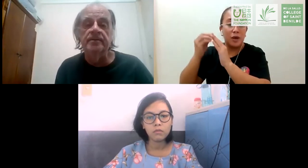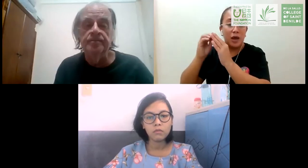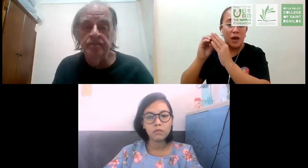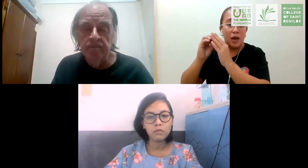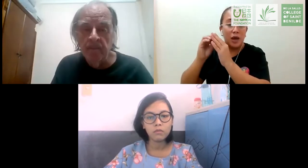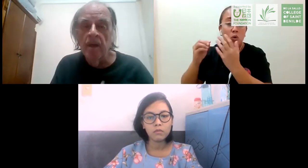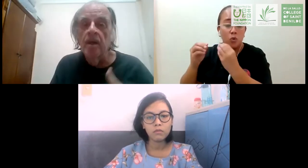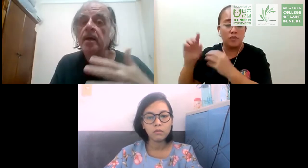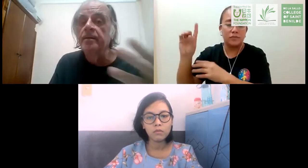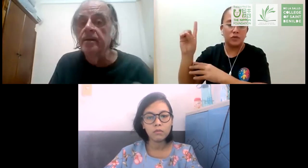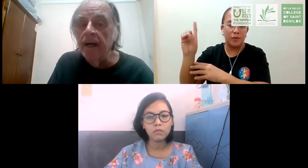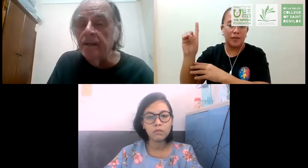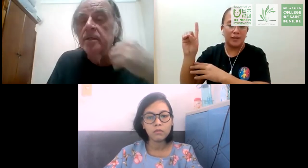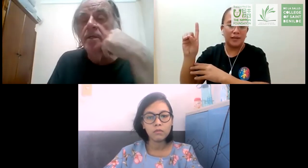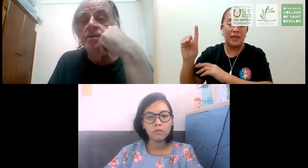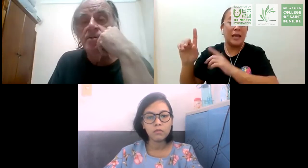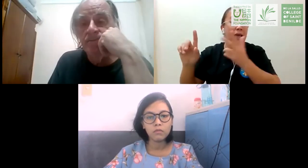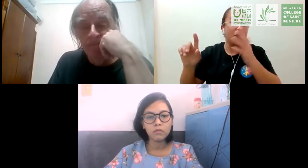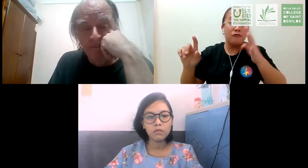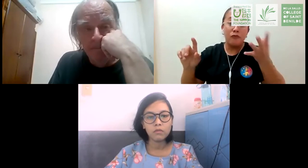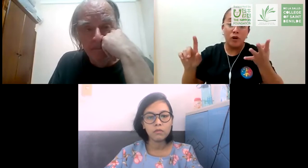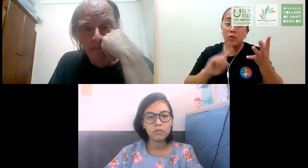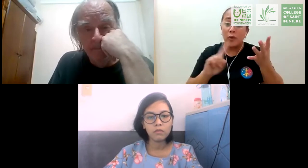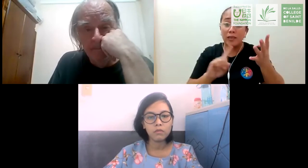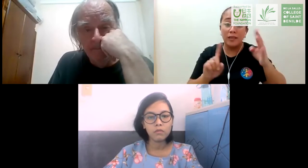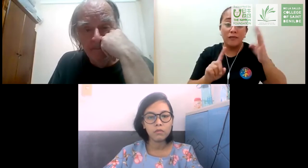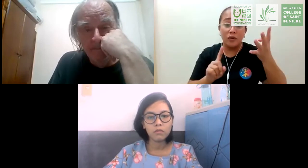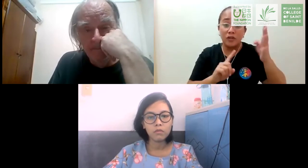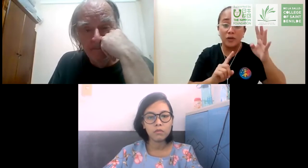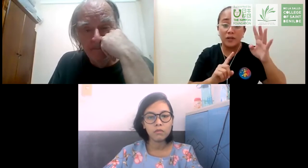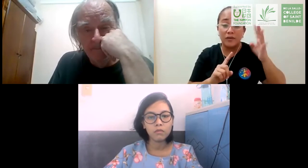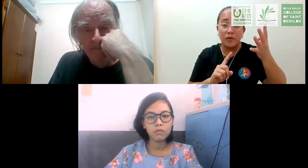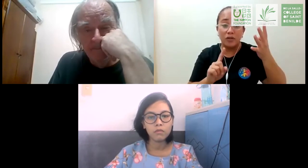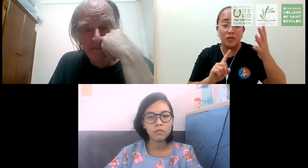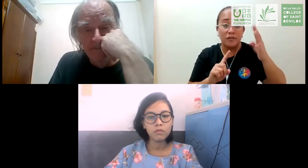dominant hand. And the next is